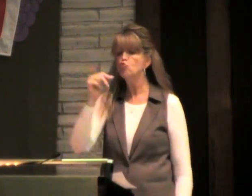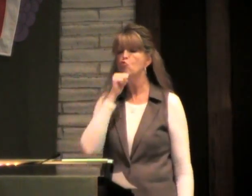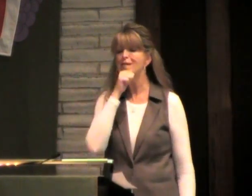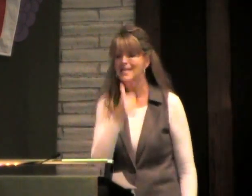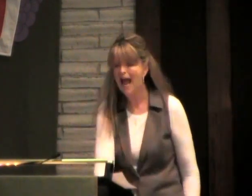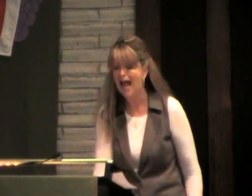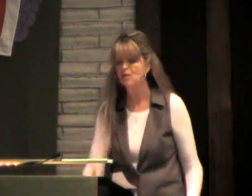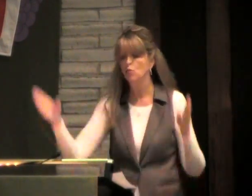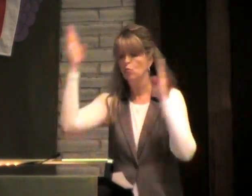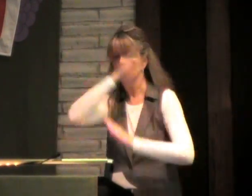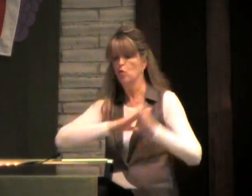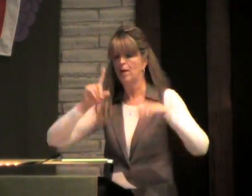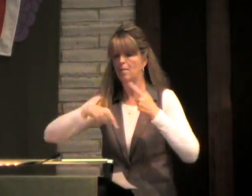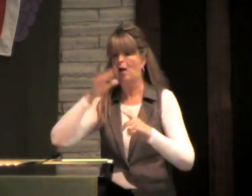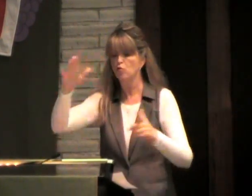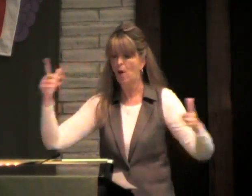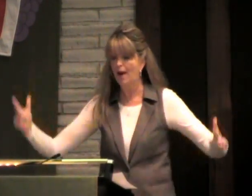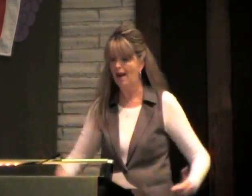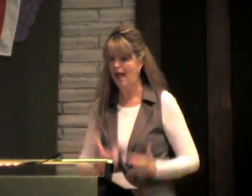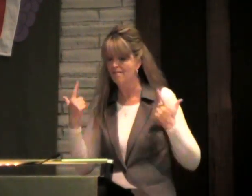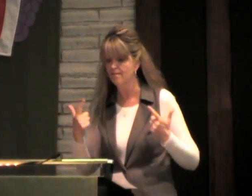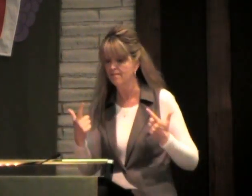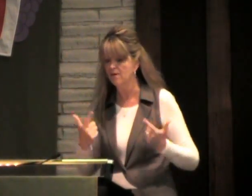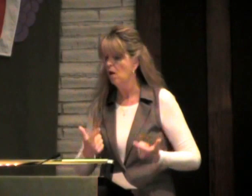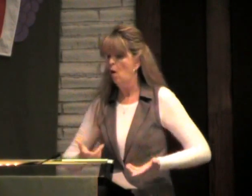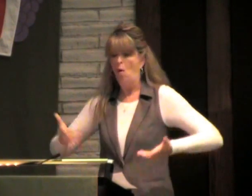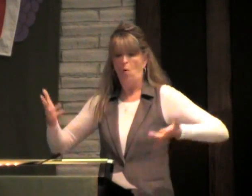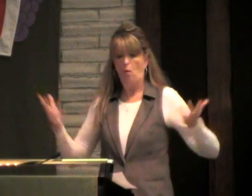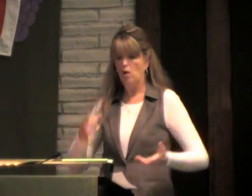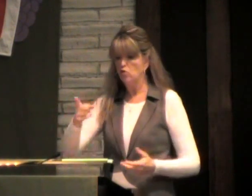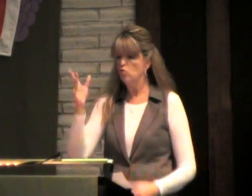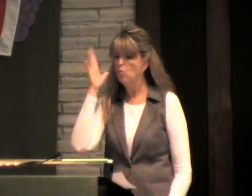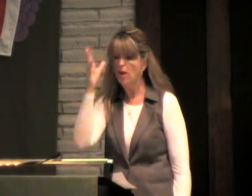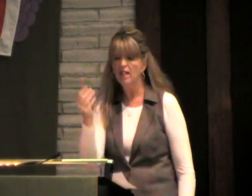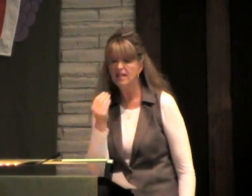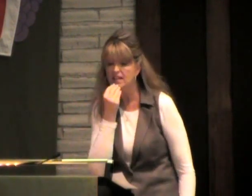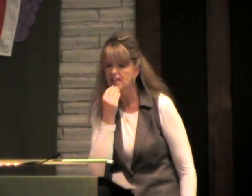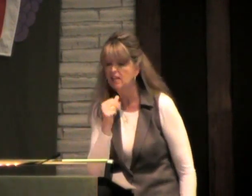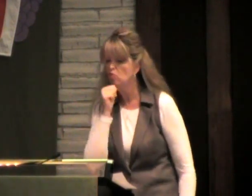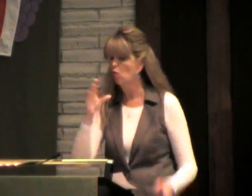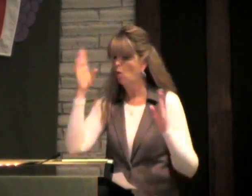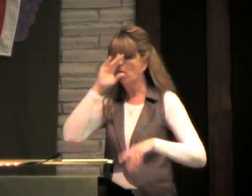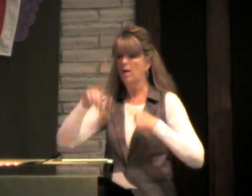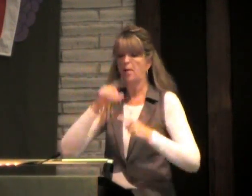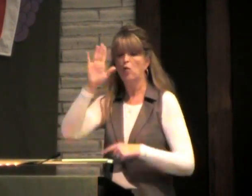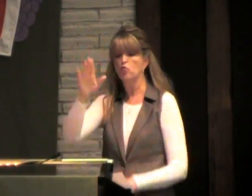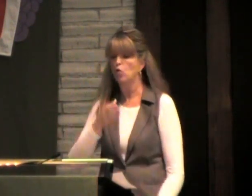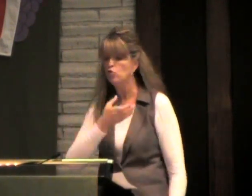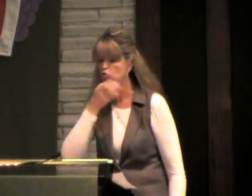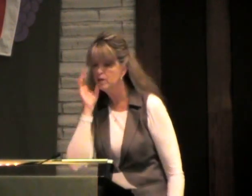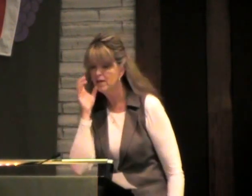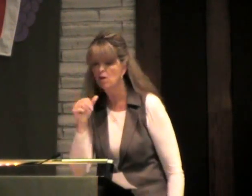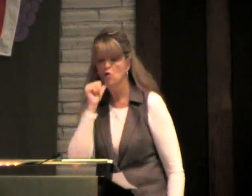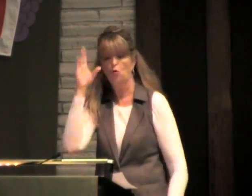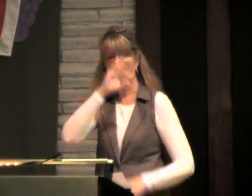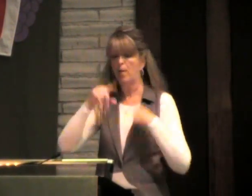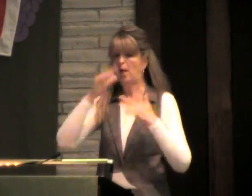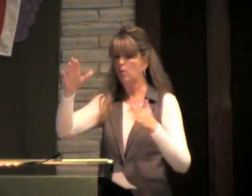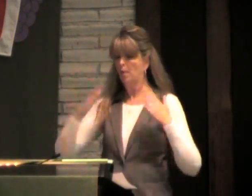you, do not worry about your life, what you will eat, don't worry about what you will